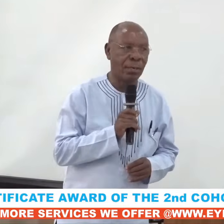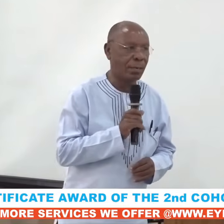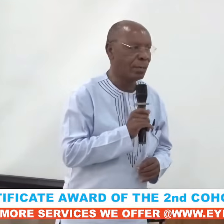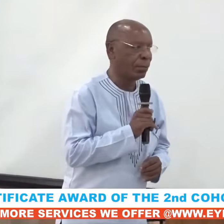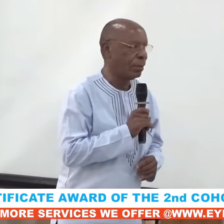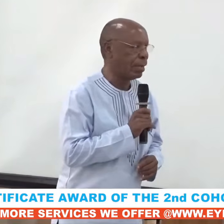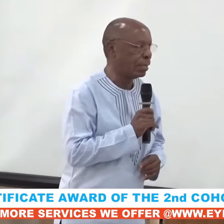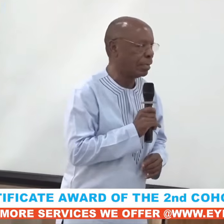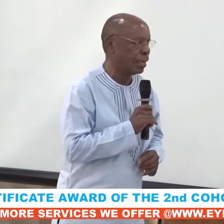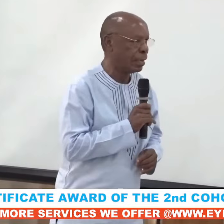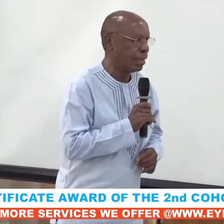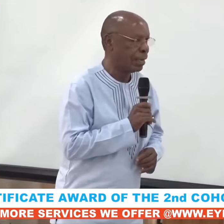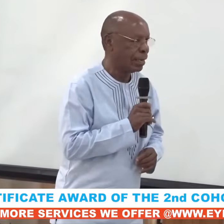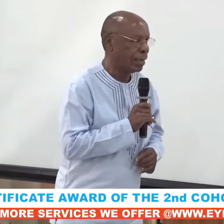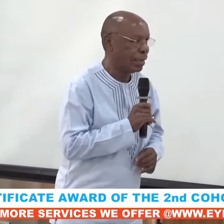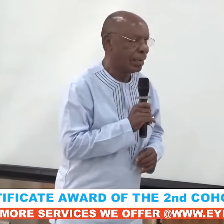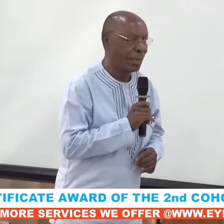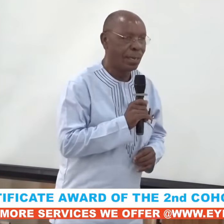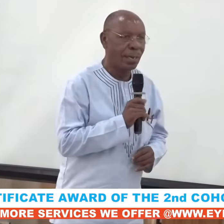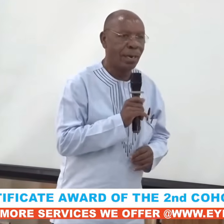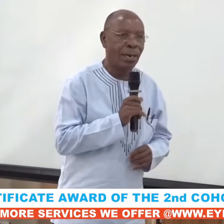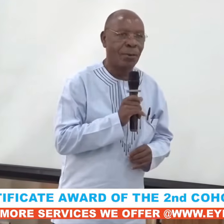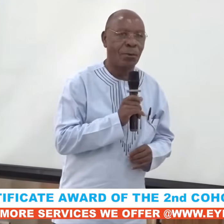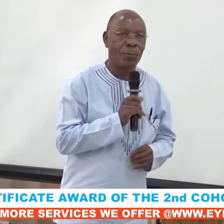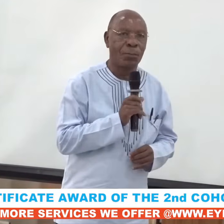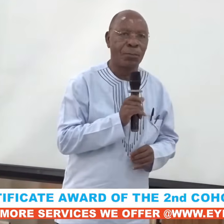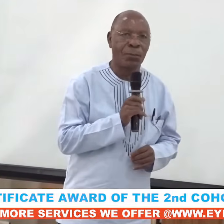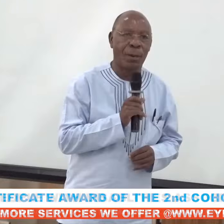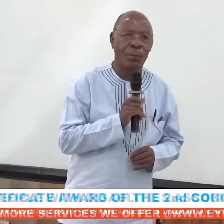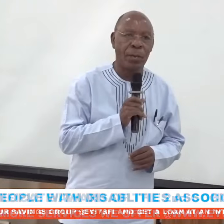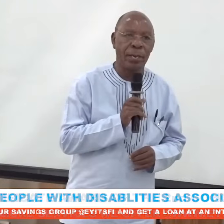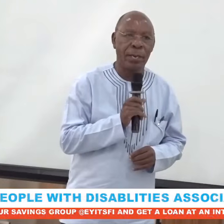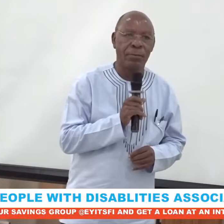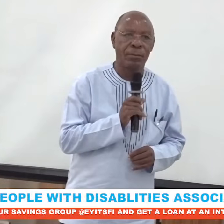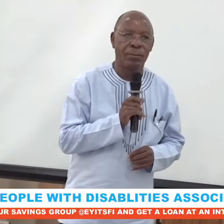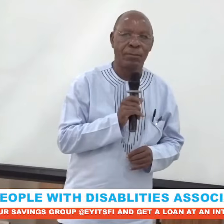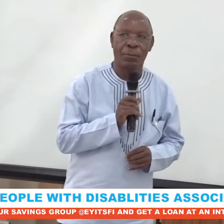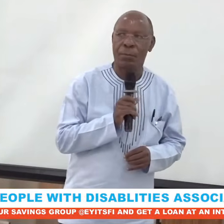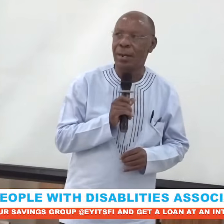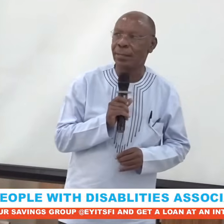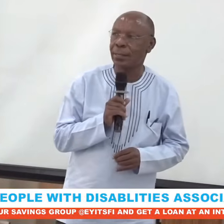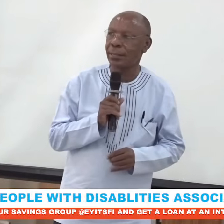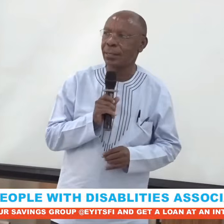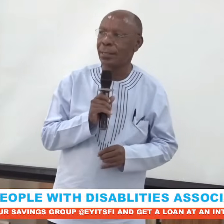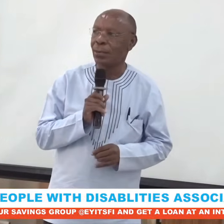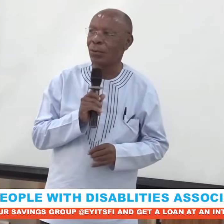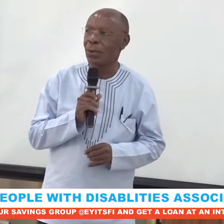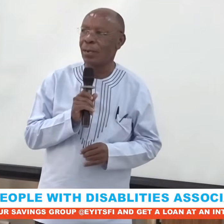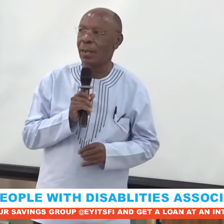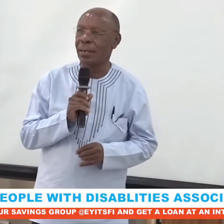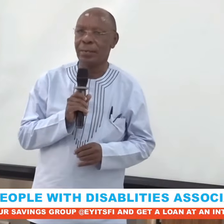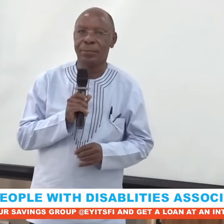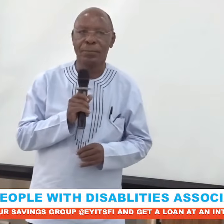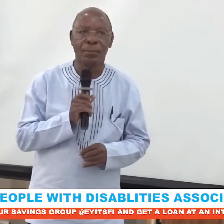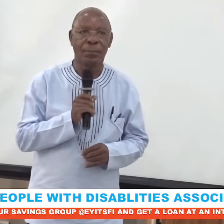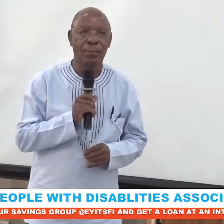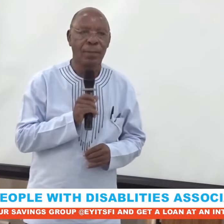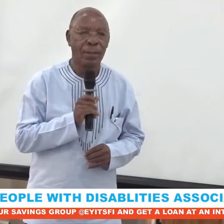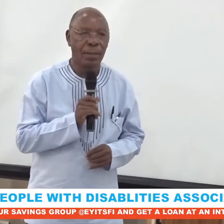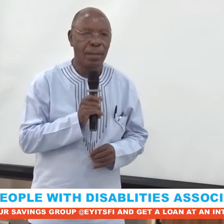Moon University, I hope you are borrowing a leaf from us. Well done.